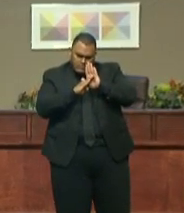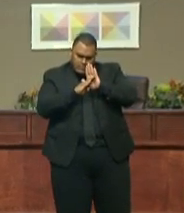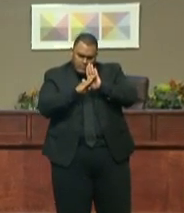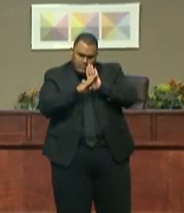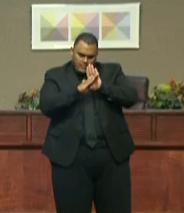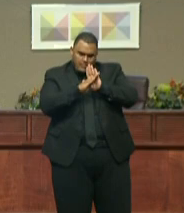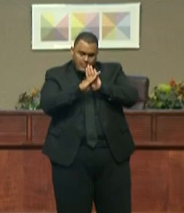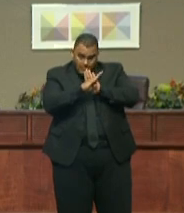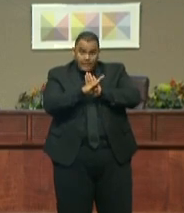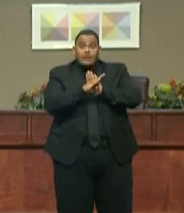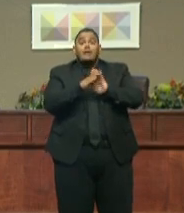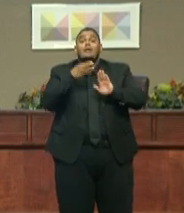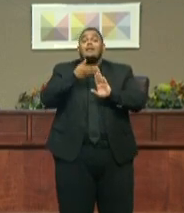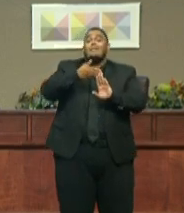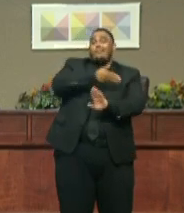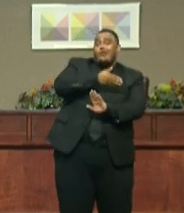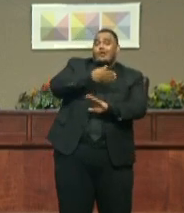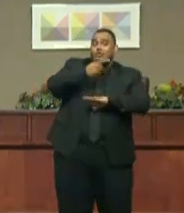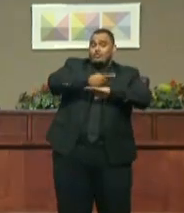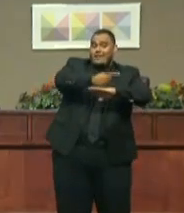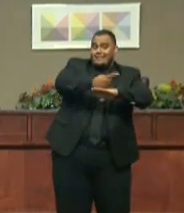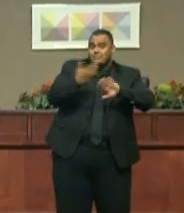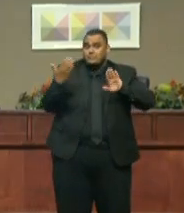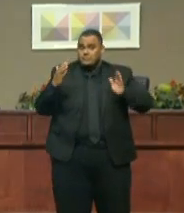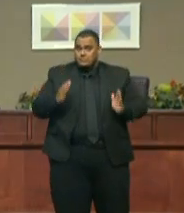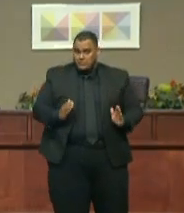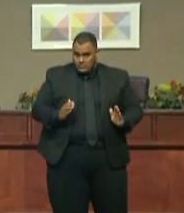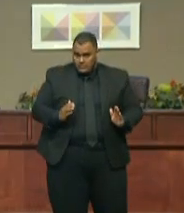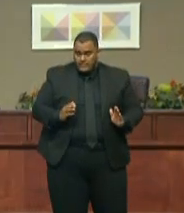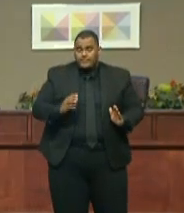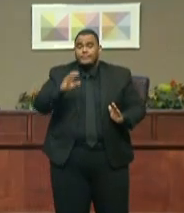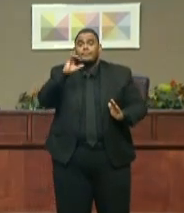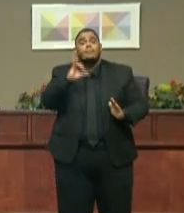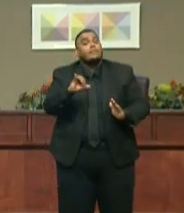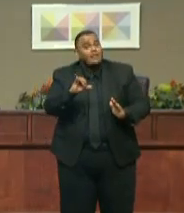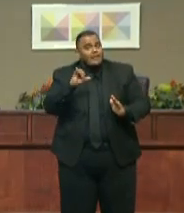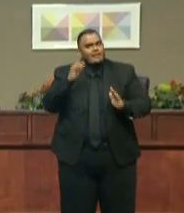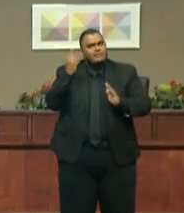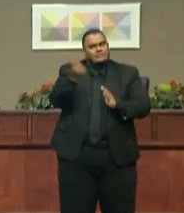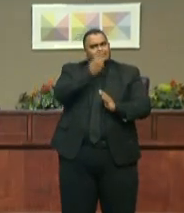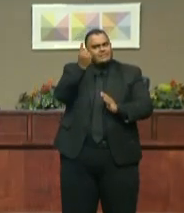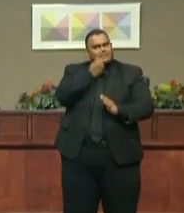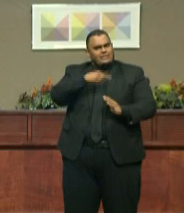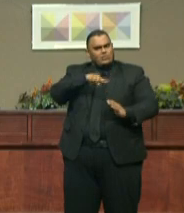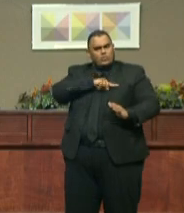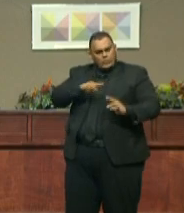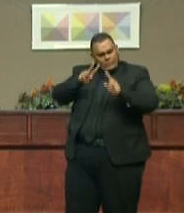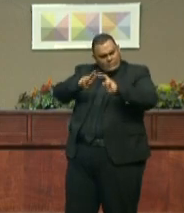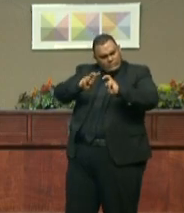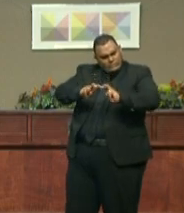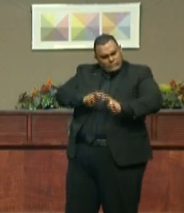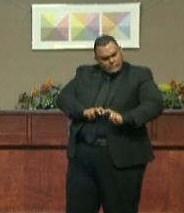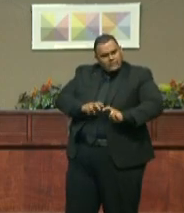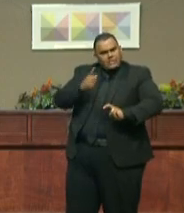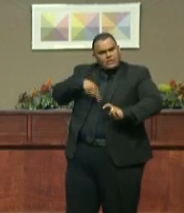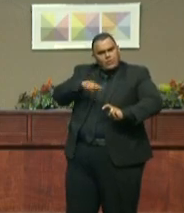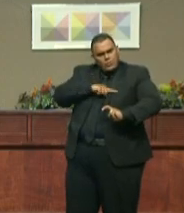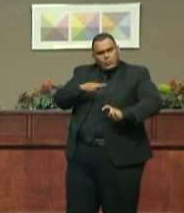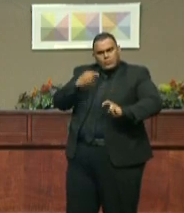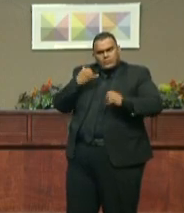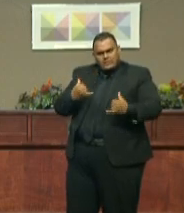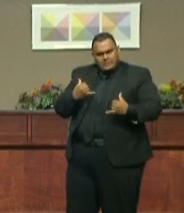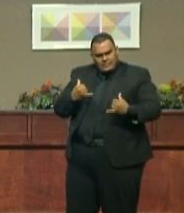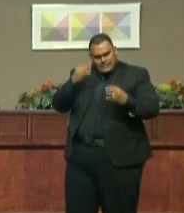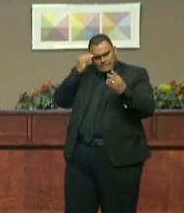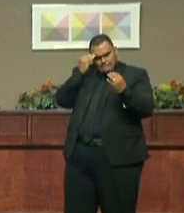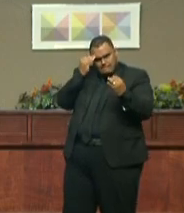regard to the prior days. That is also something that we are looking and taking into account. Next